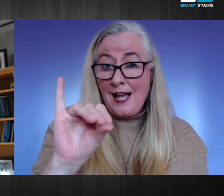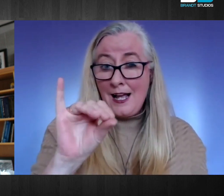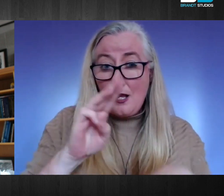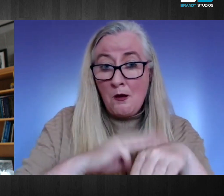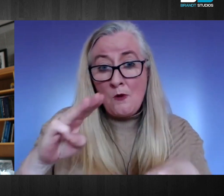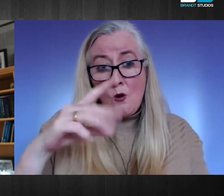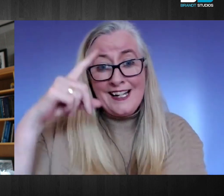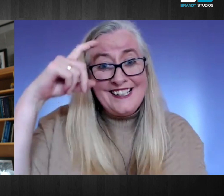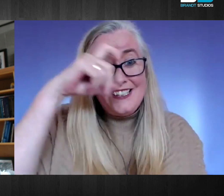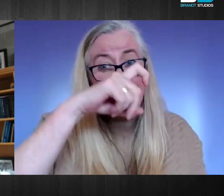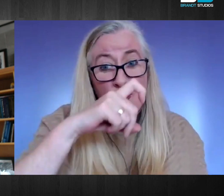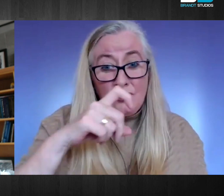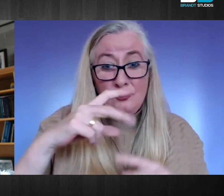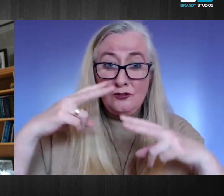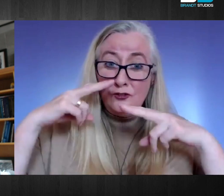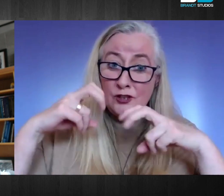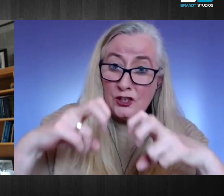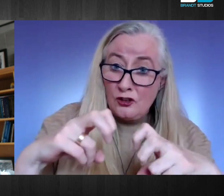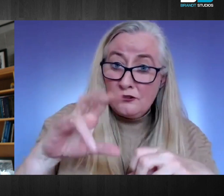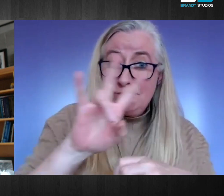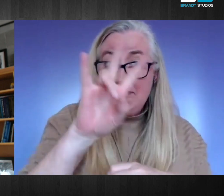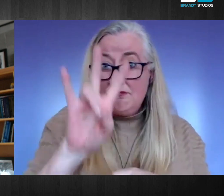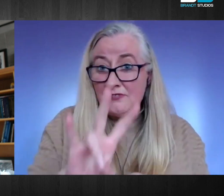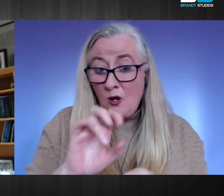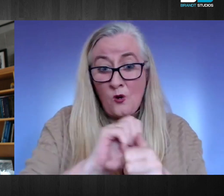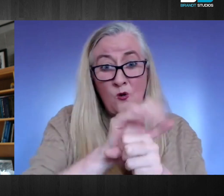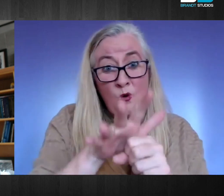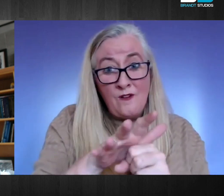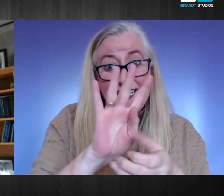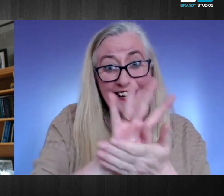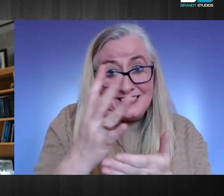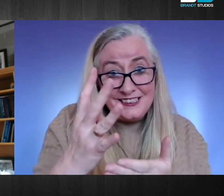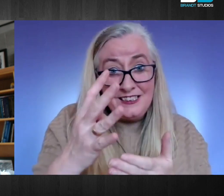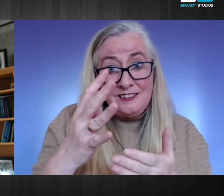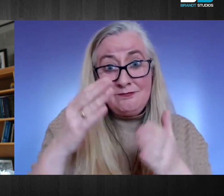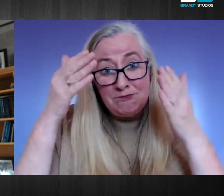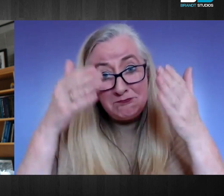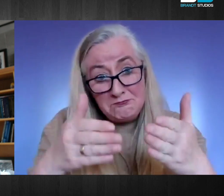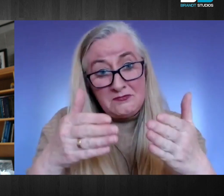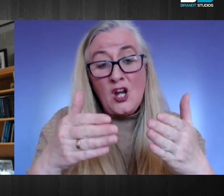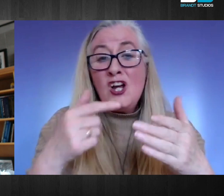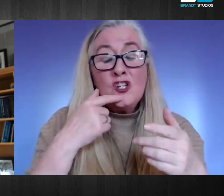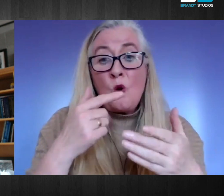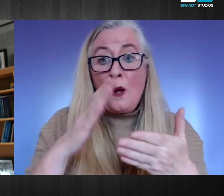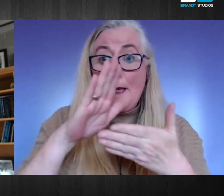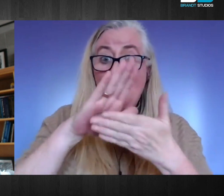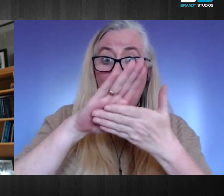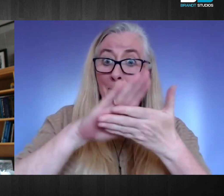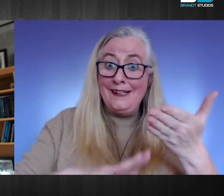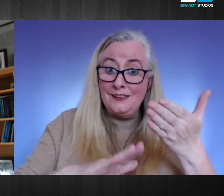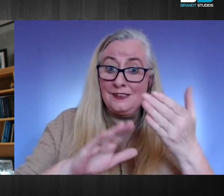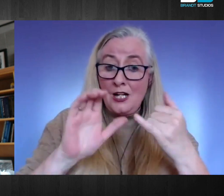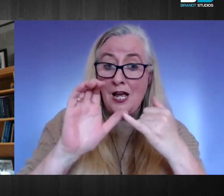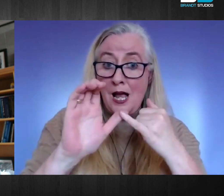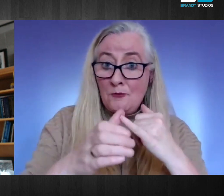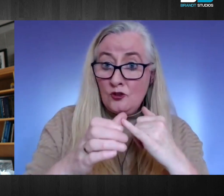research with a COVID-19 focus. And I think that is a missed opportunity. In Ireland,